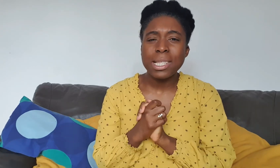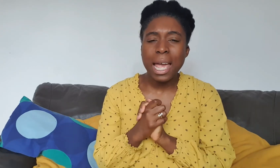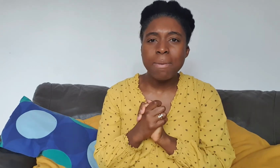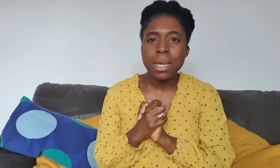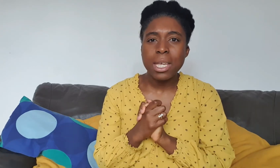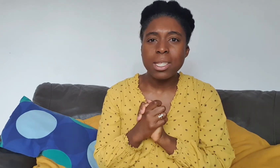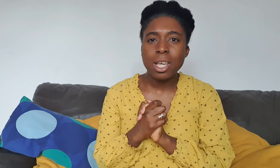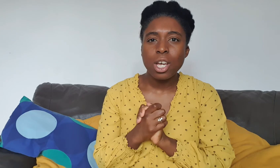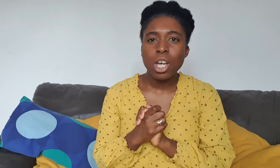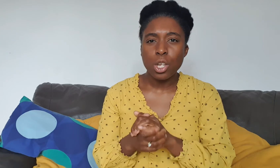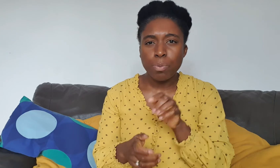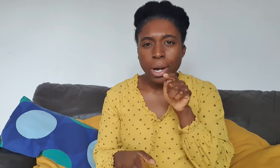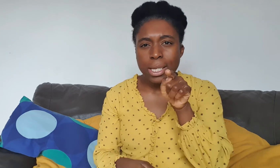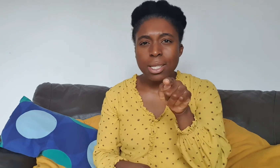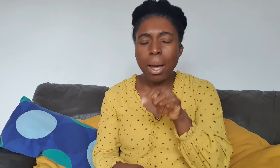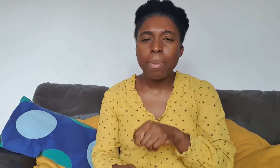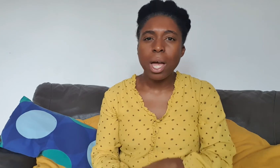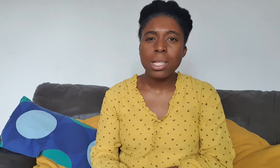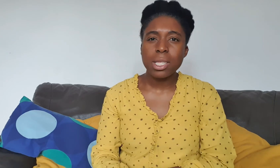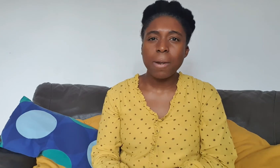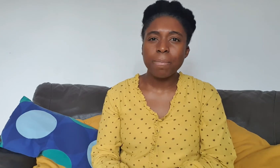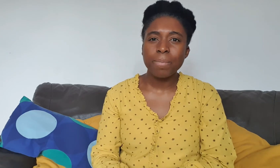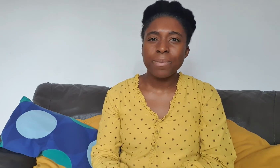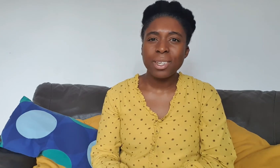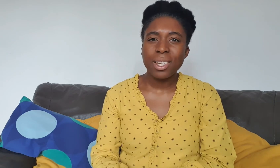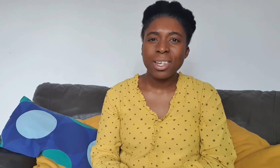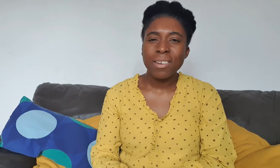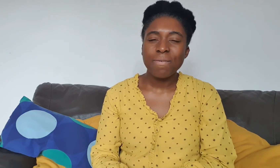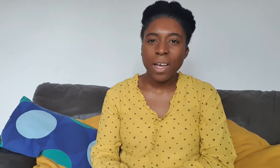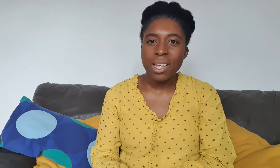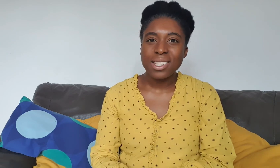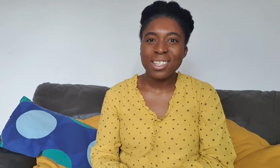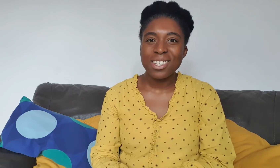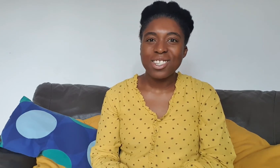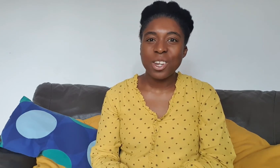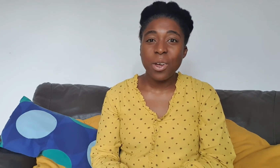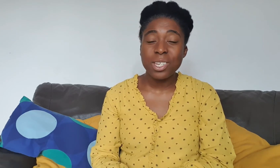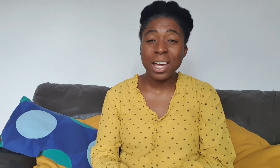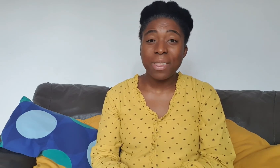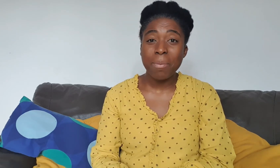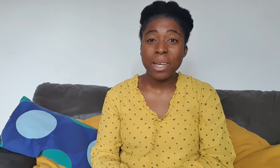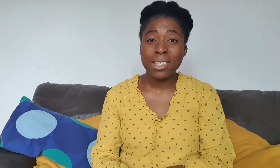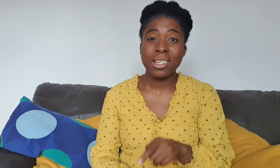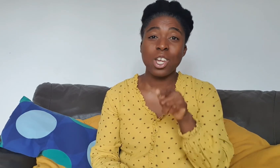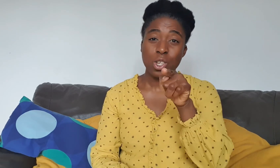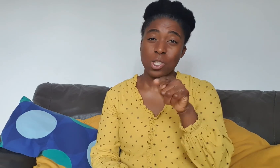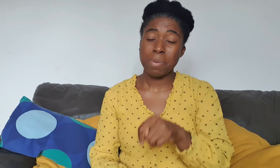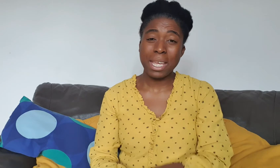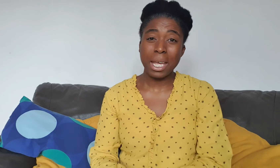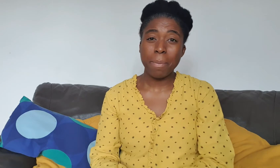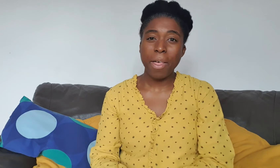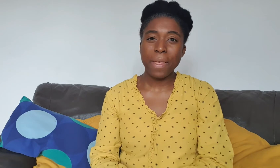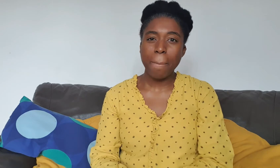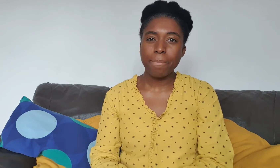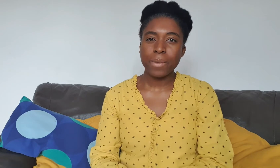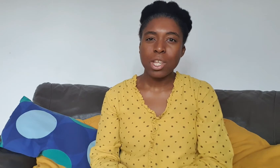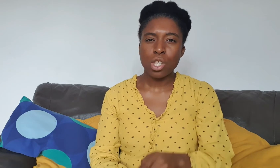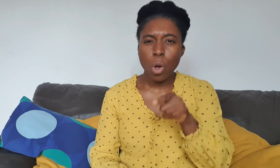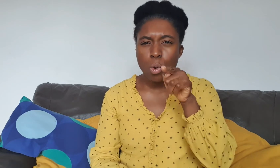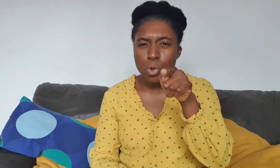name is, you'd point to that person first to tell that person you're speaking about them. So